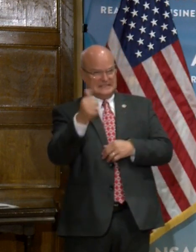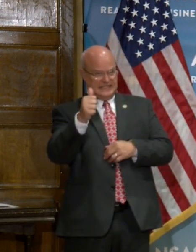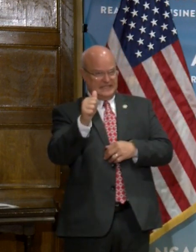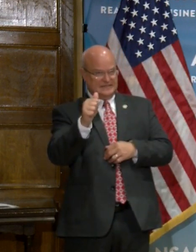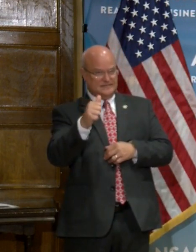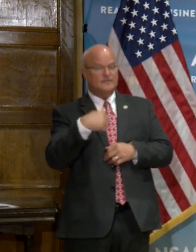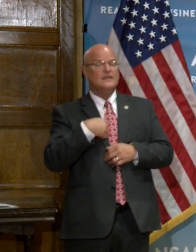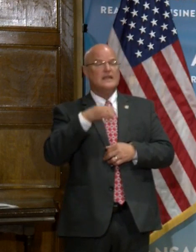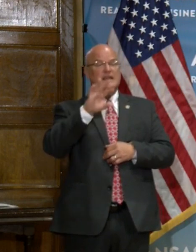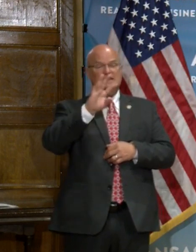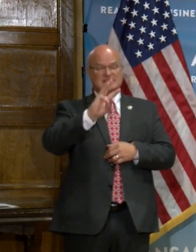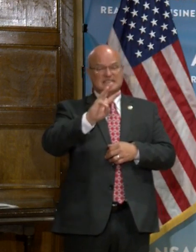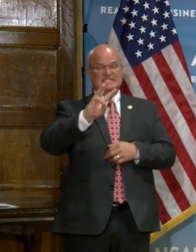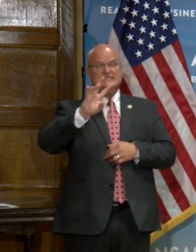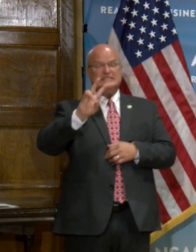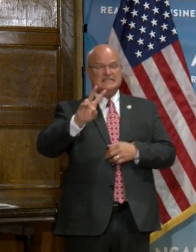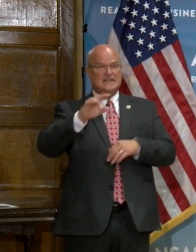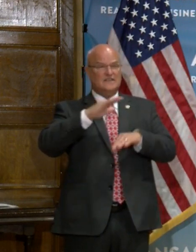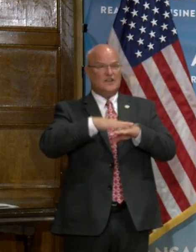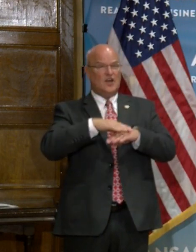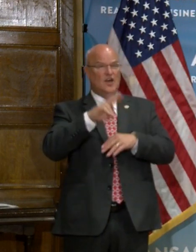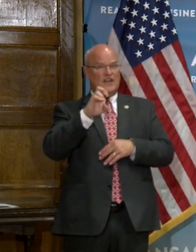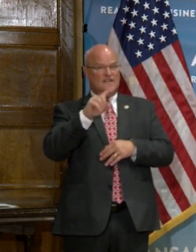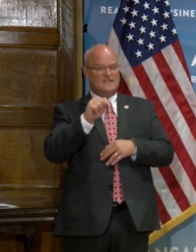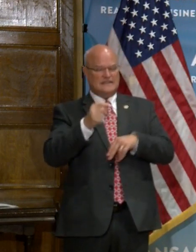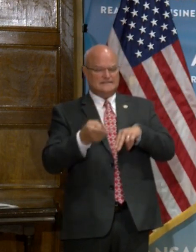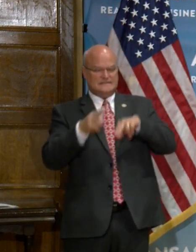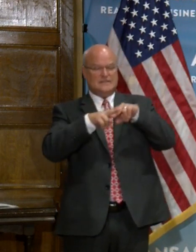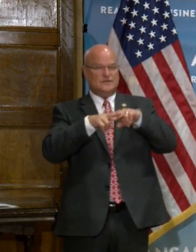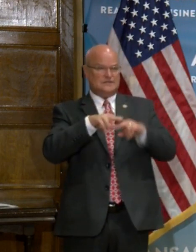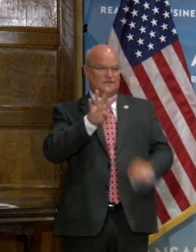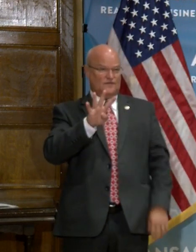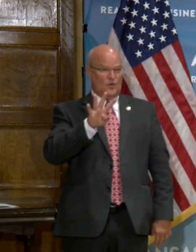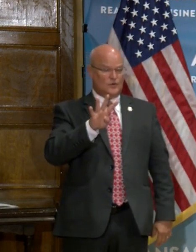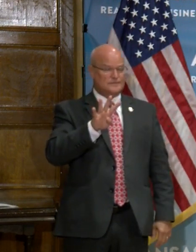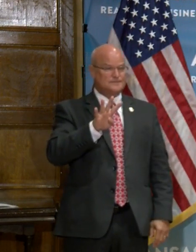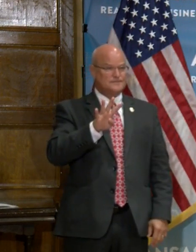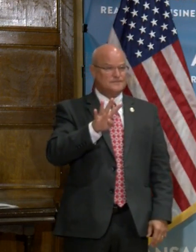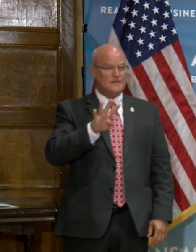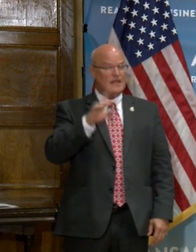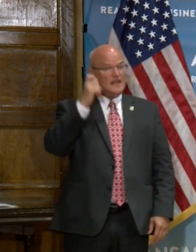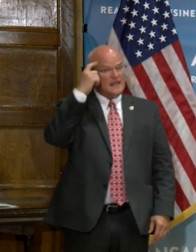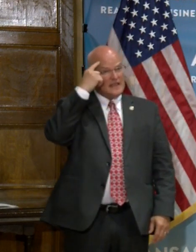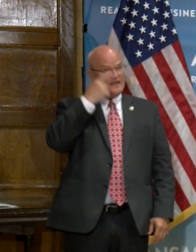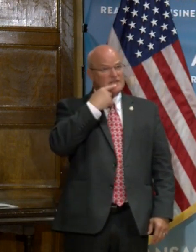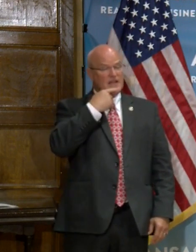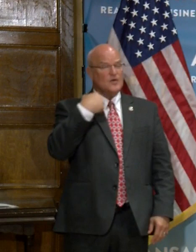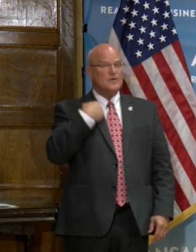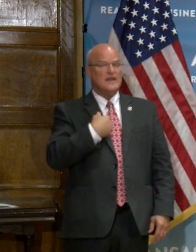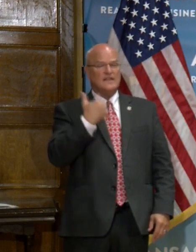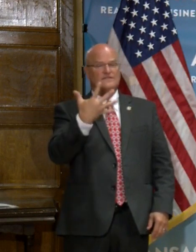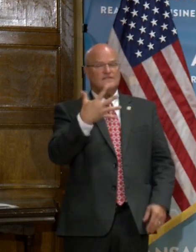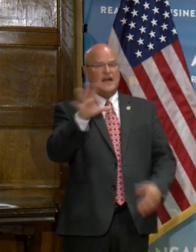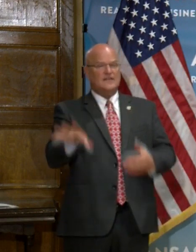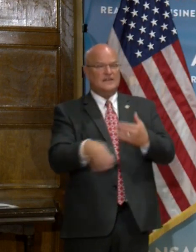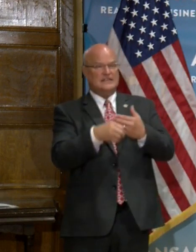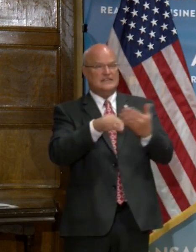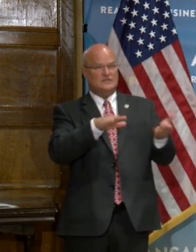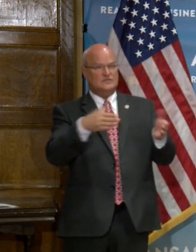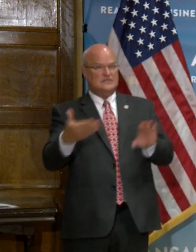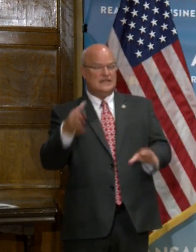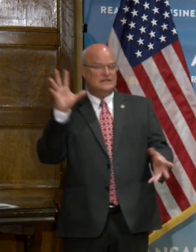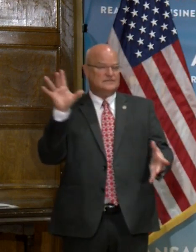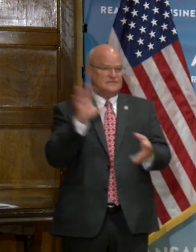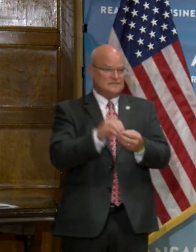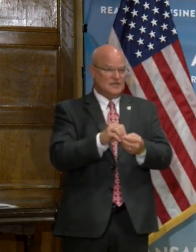have 67 who are on ventilators, and that's an increase of 4 from yesterday. And as the Governor mentioned, we've had 5 additional deaths, bringing our